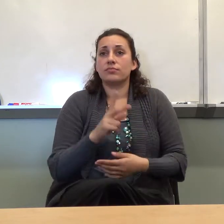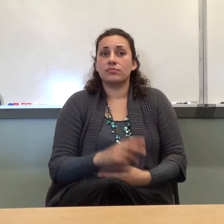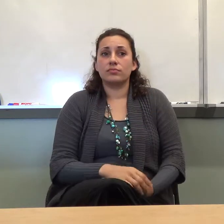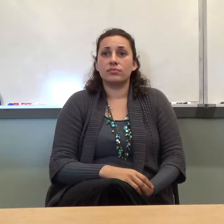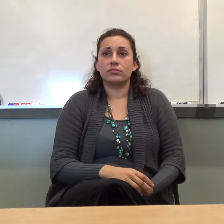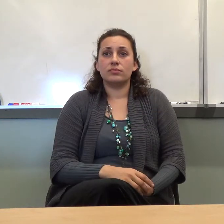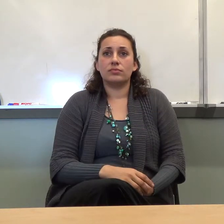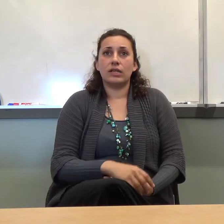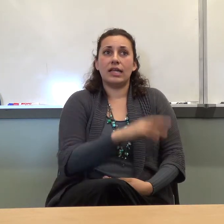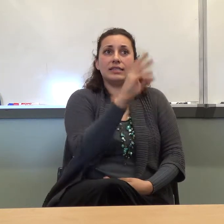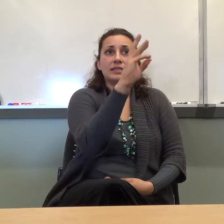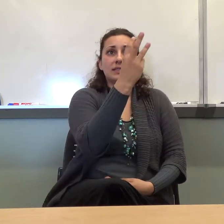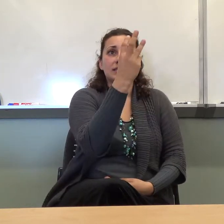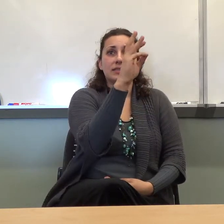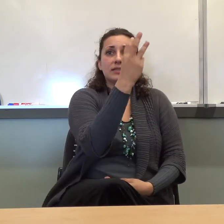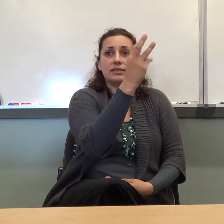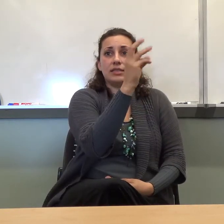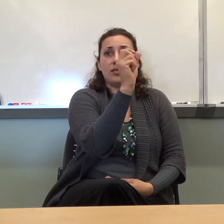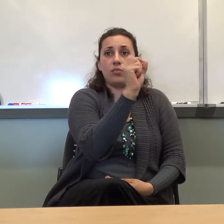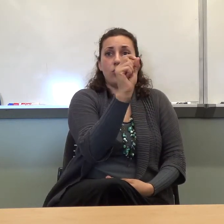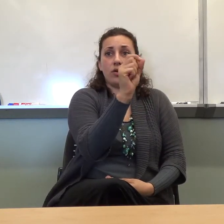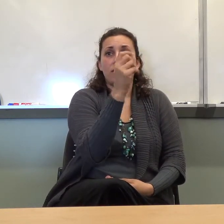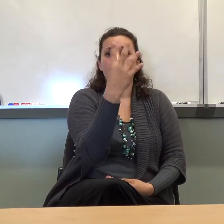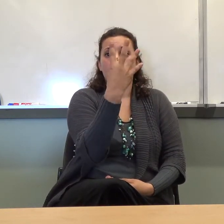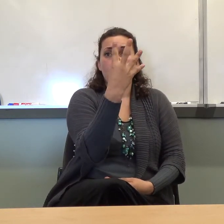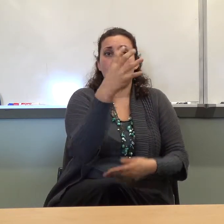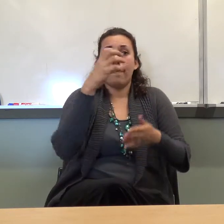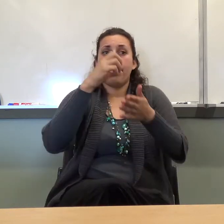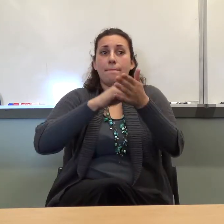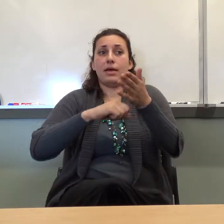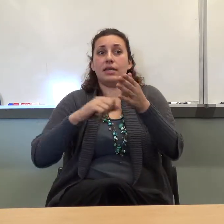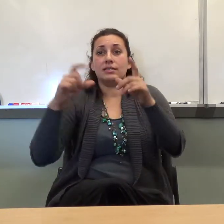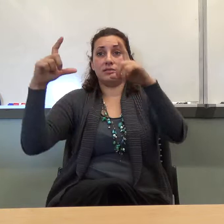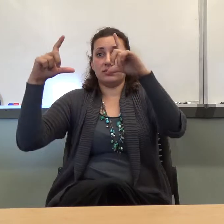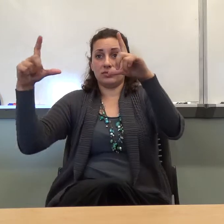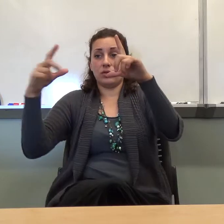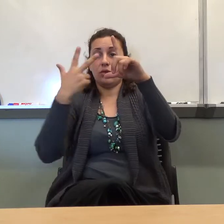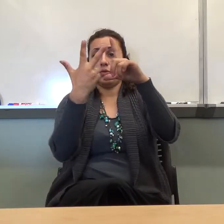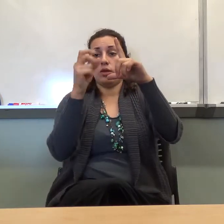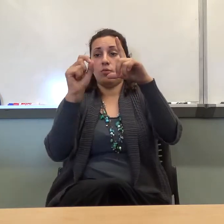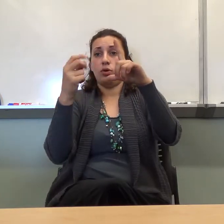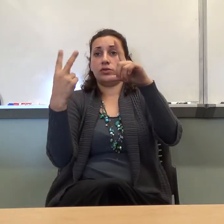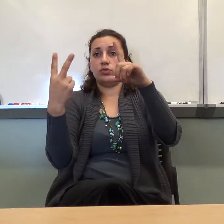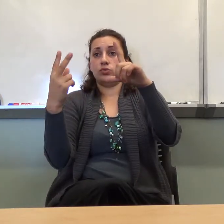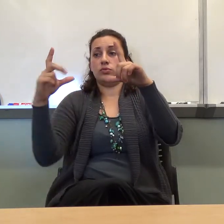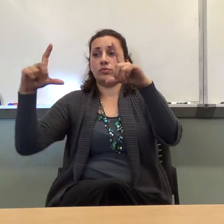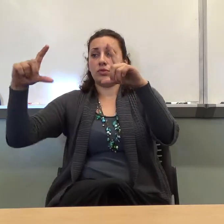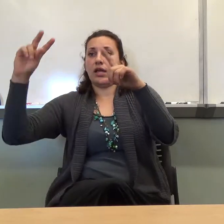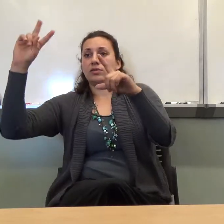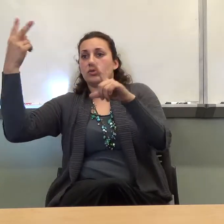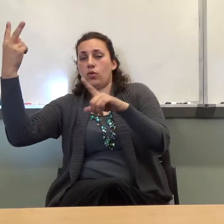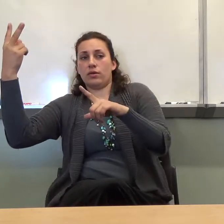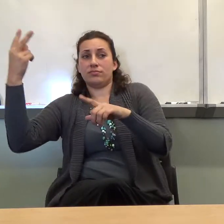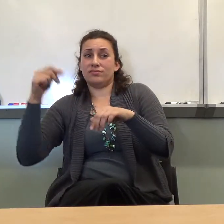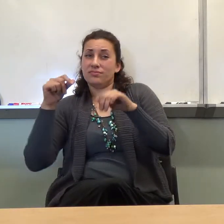16.4 minus 3.2 squared. Now, the test showed up some interesting answers on a problem like